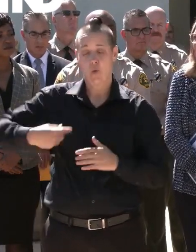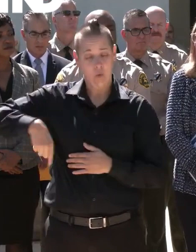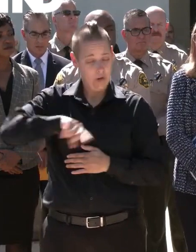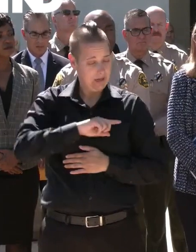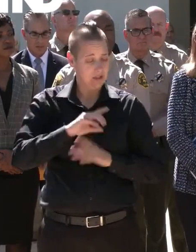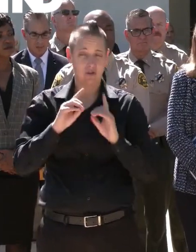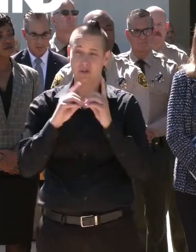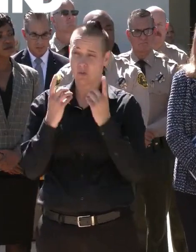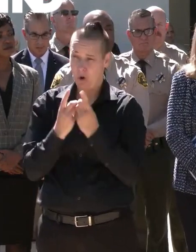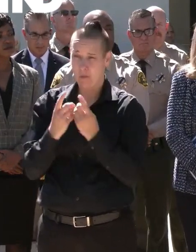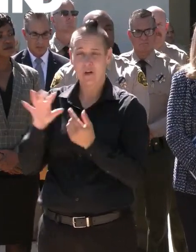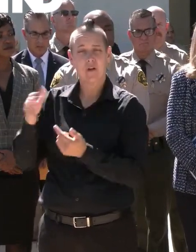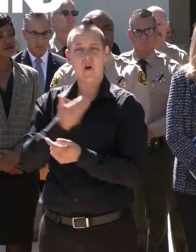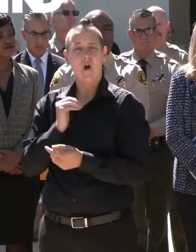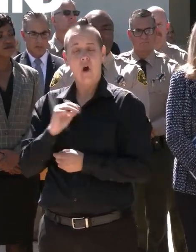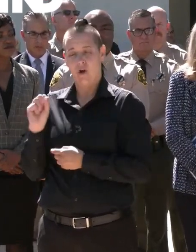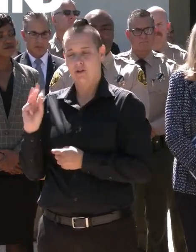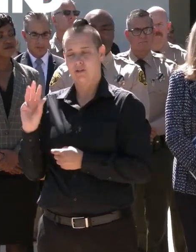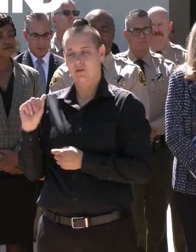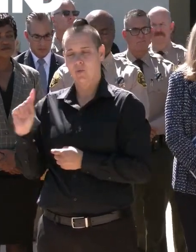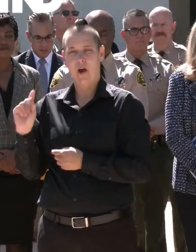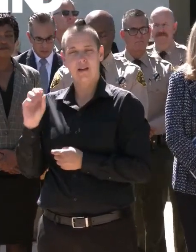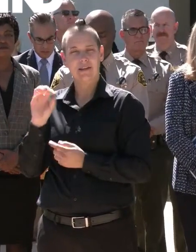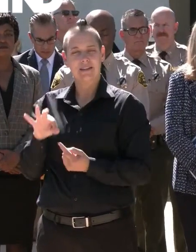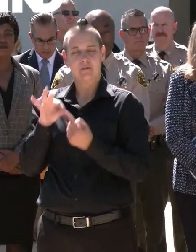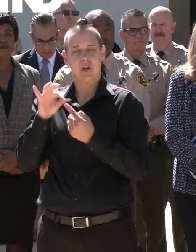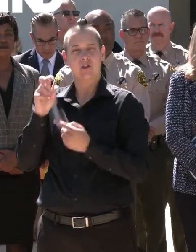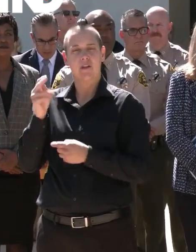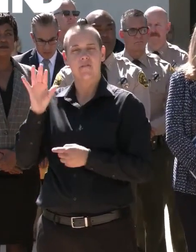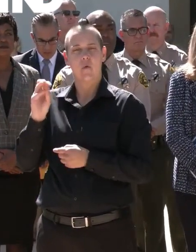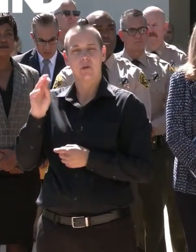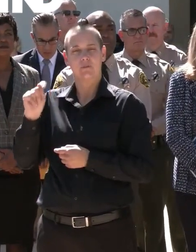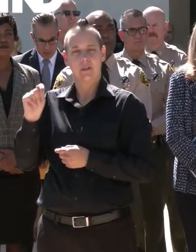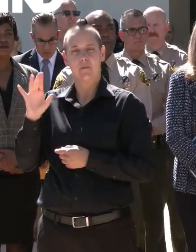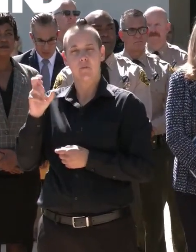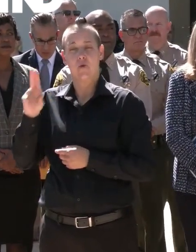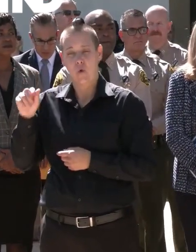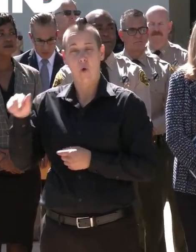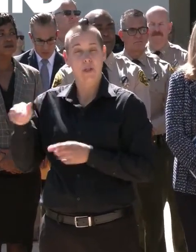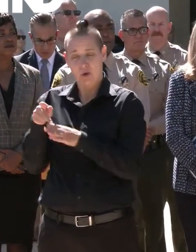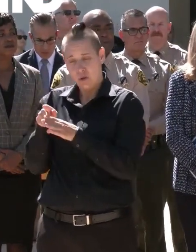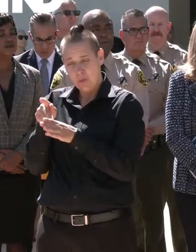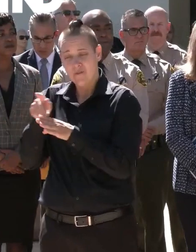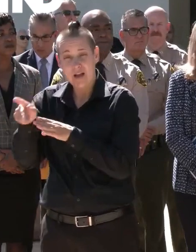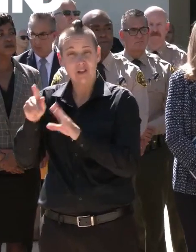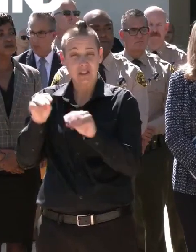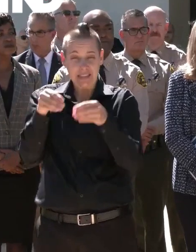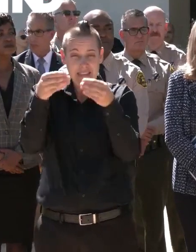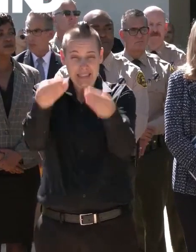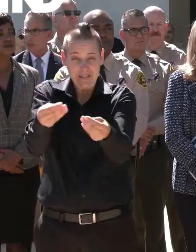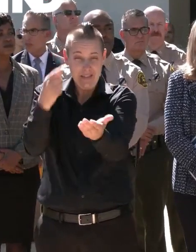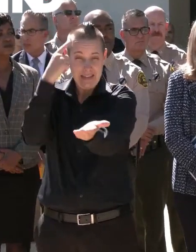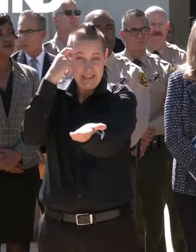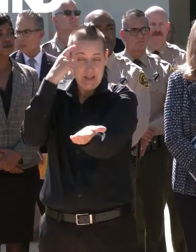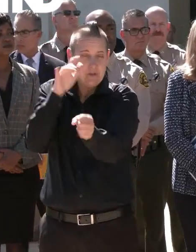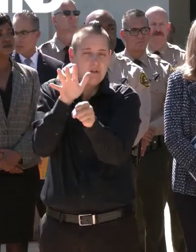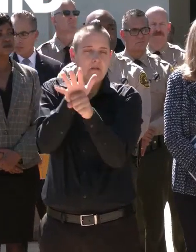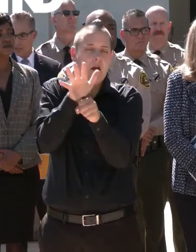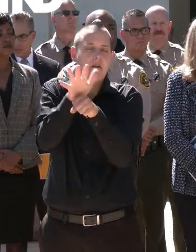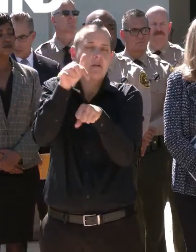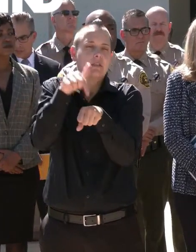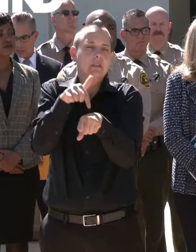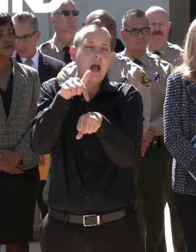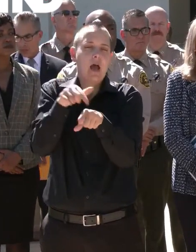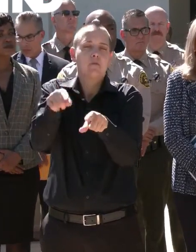a department, our Special Enforcement Bureau deputies were so professional in giving the suspect adequate